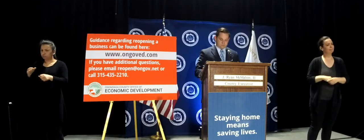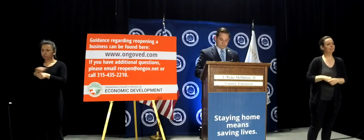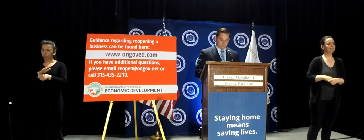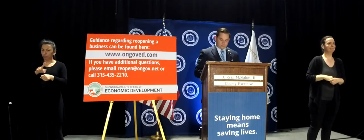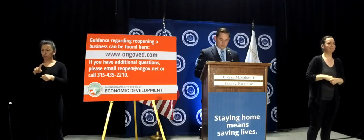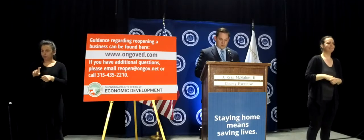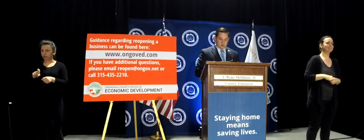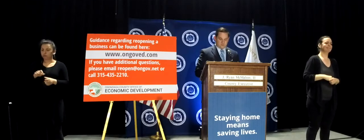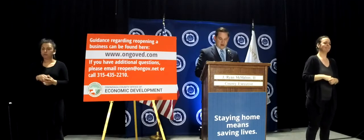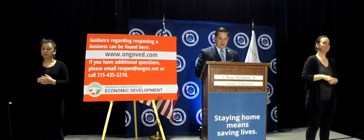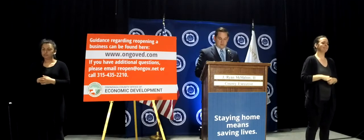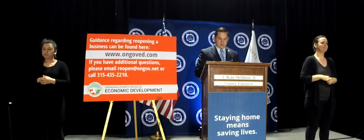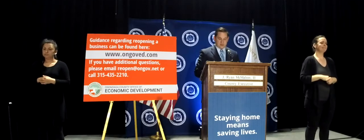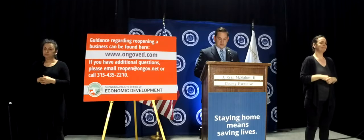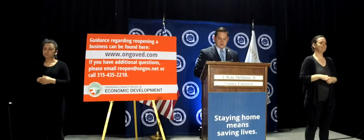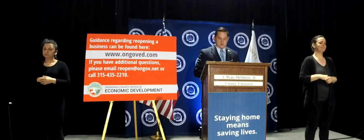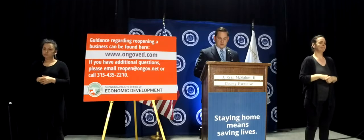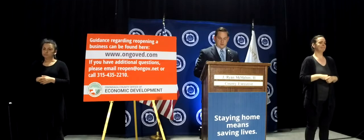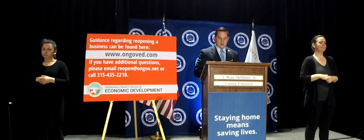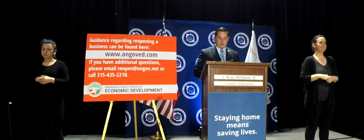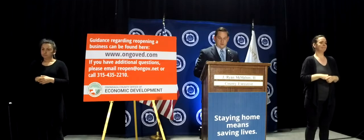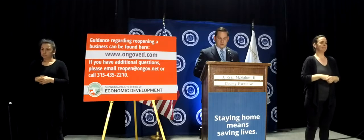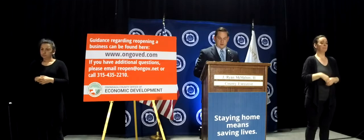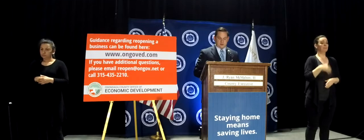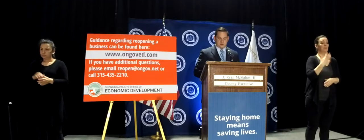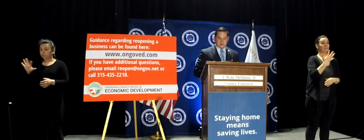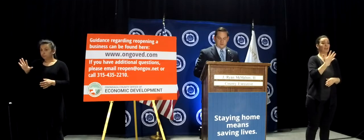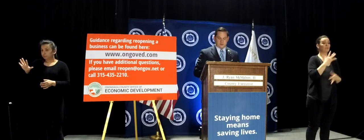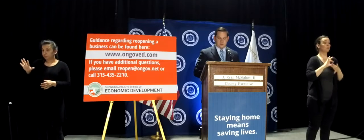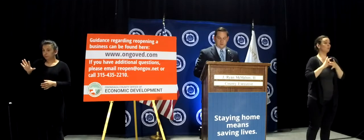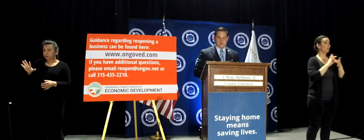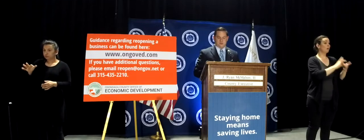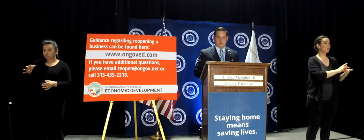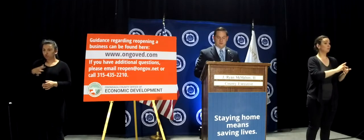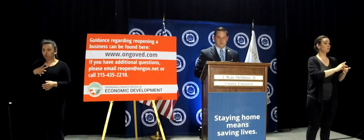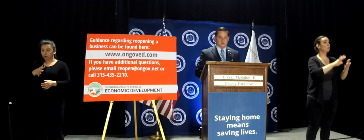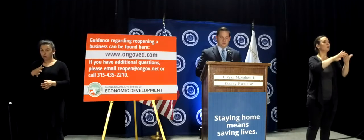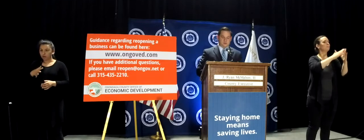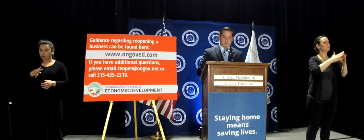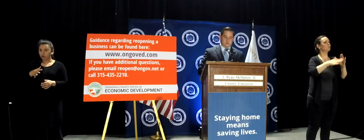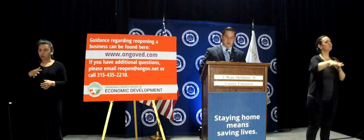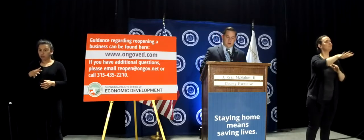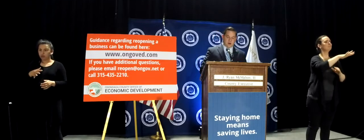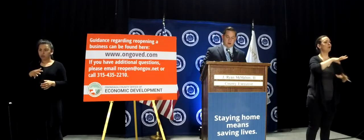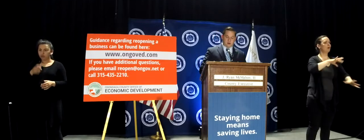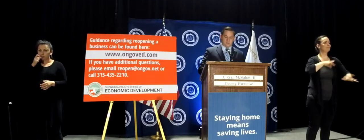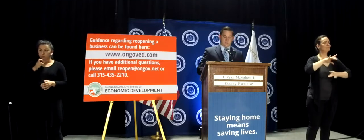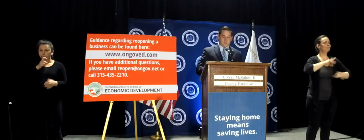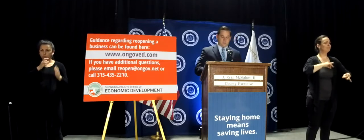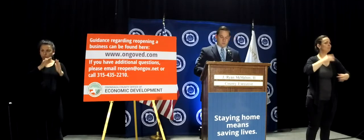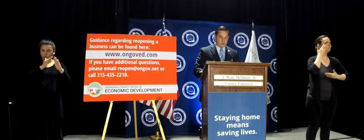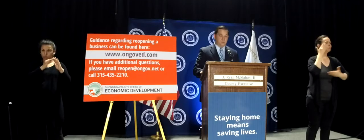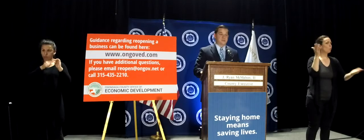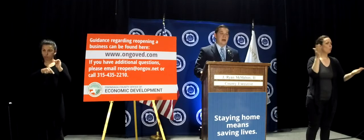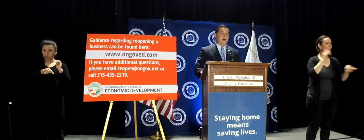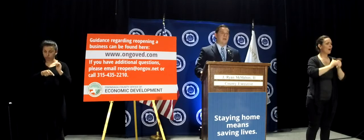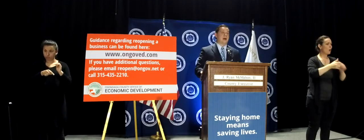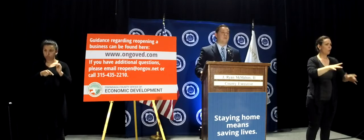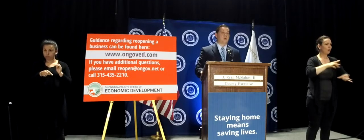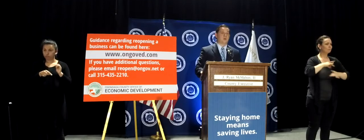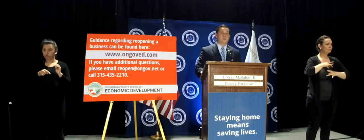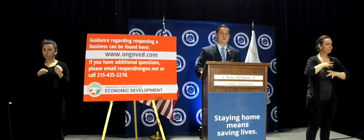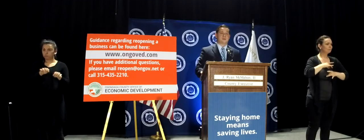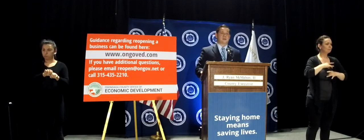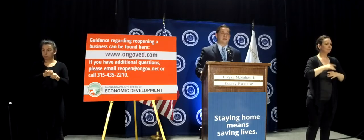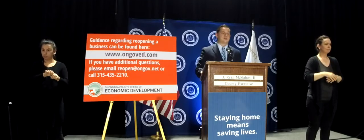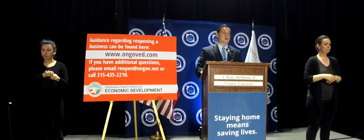cases. 5 of the cases are related to affiliated with senior living facilities. Numbers down a lot